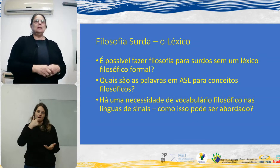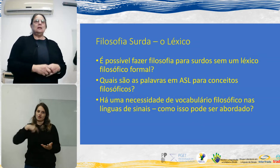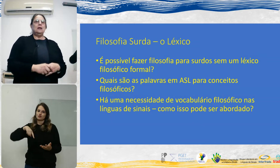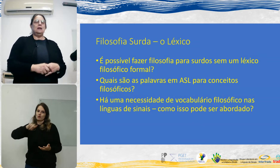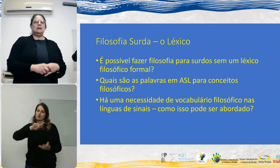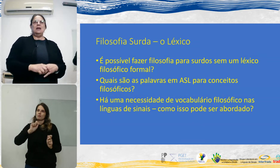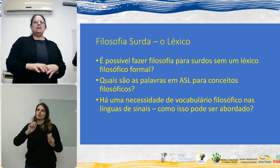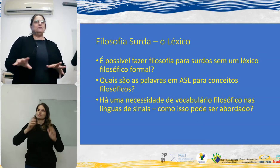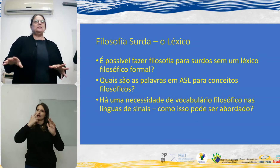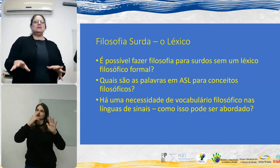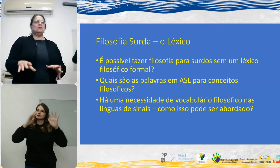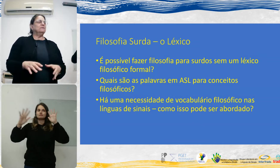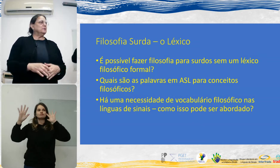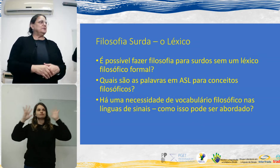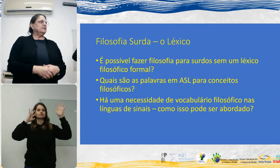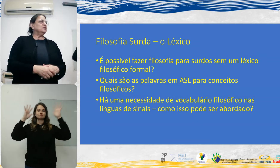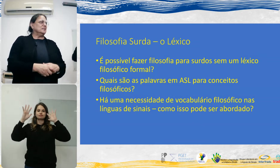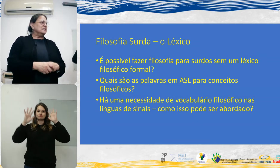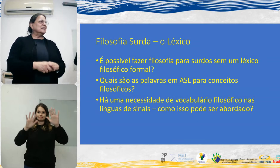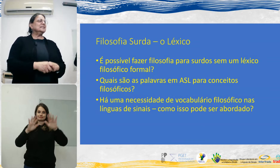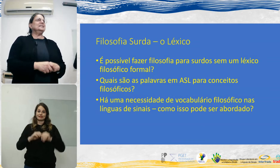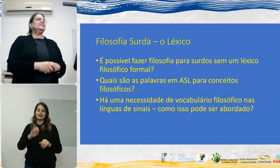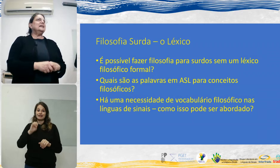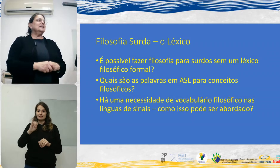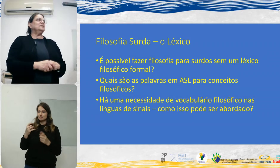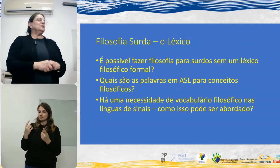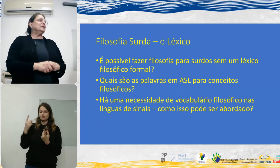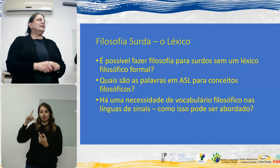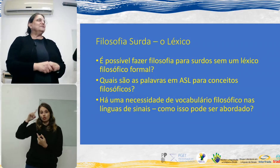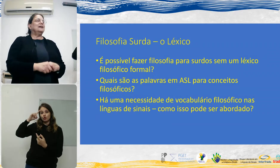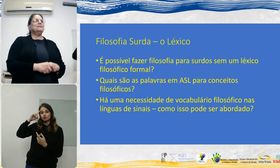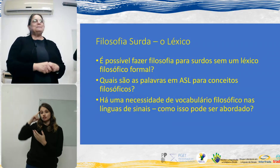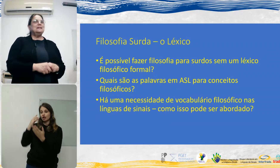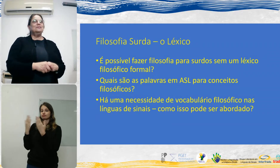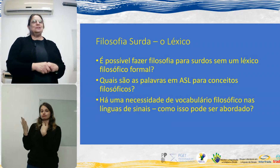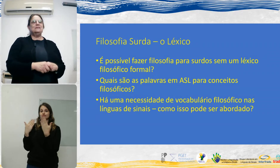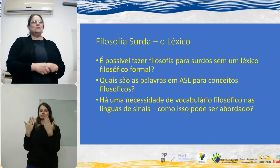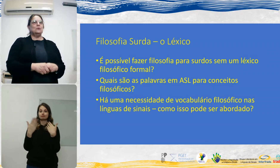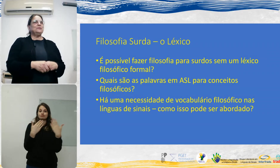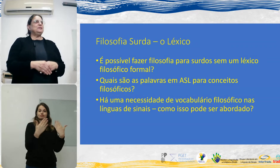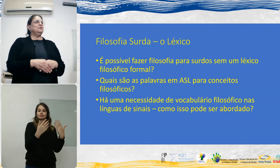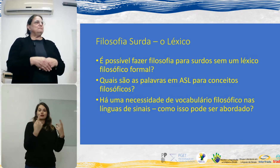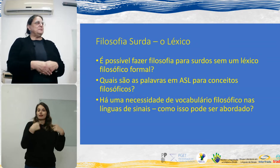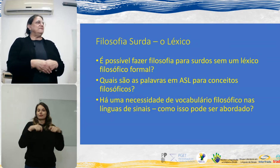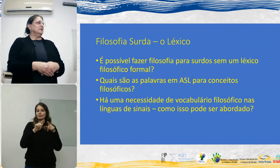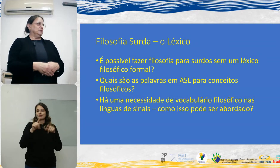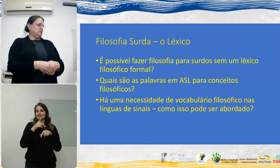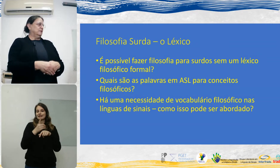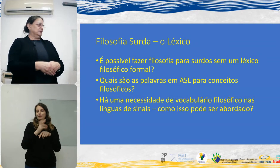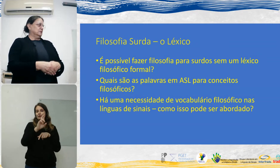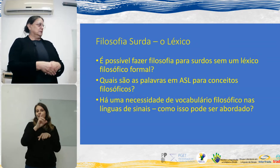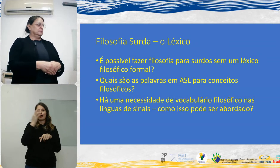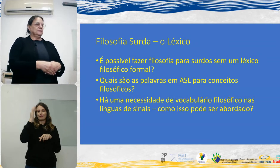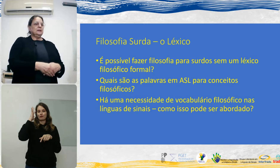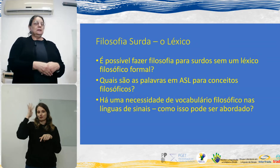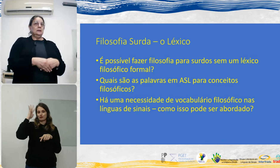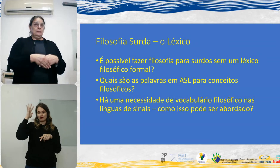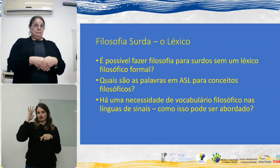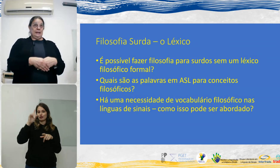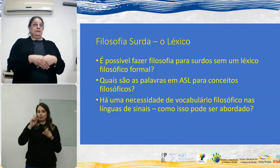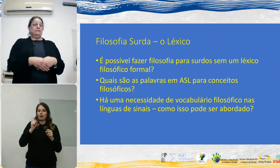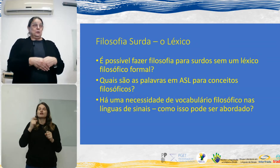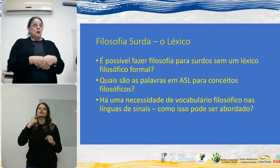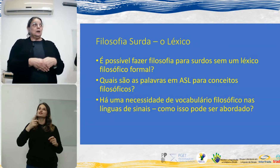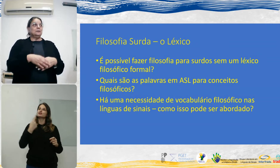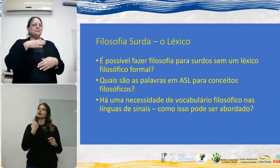philosophical in everyday conversation. It doesn't take, you don't have to have a PhD in philosophy to be philosophical.